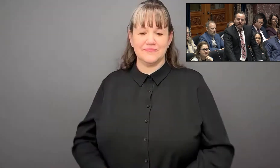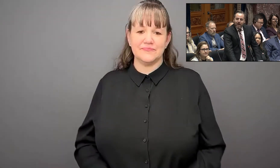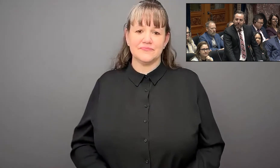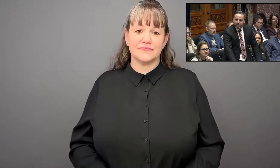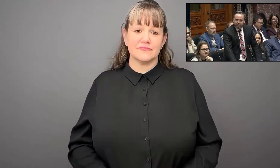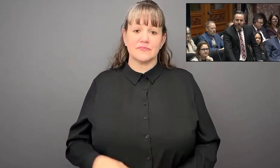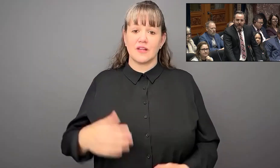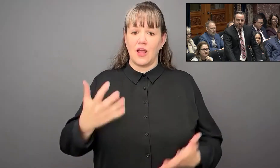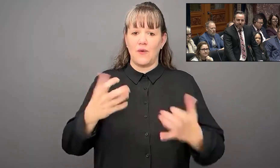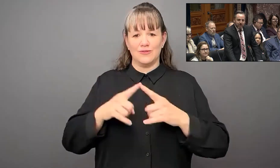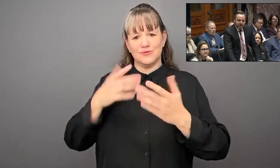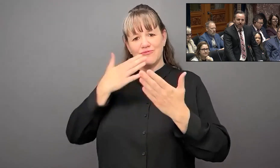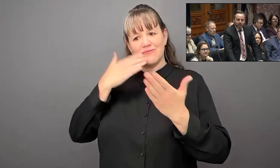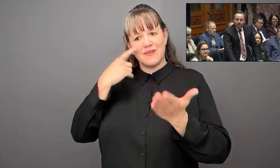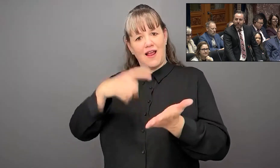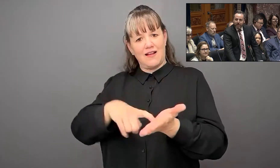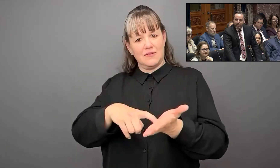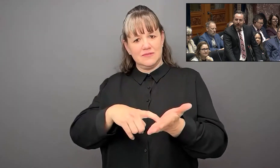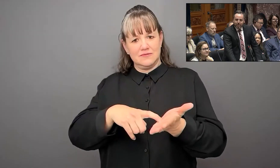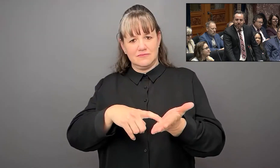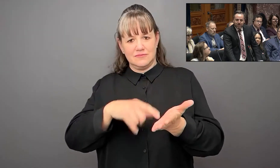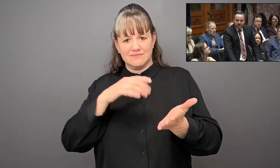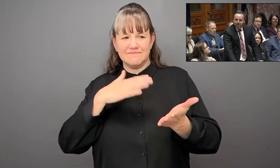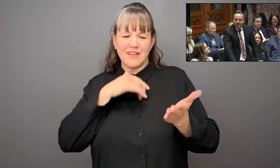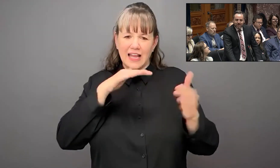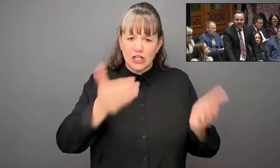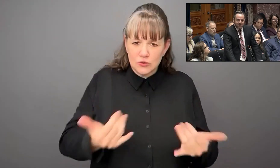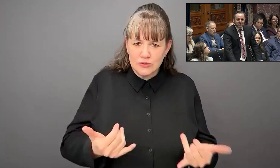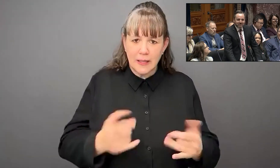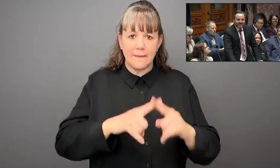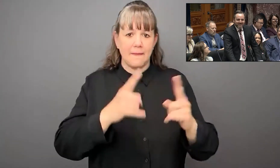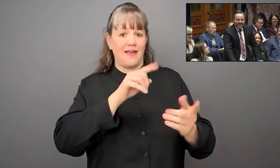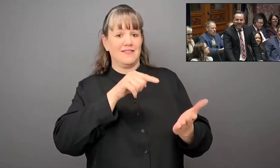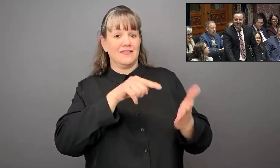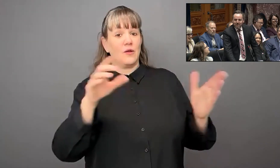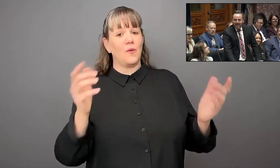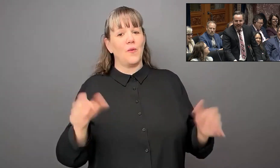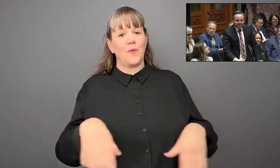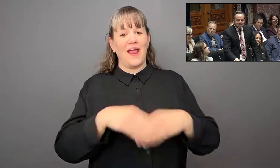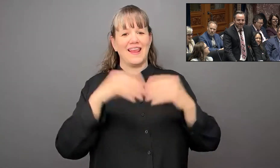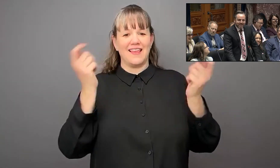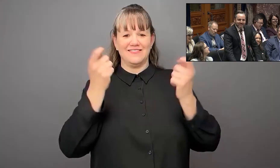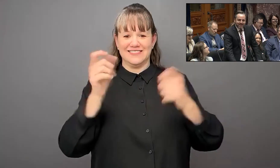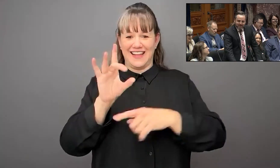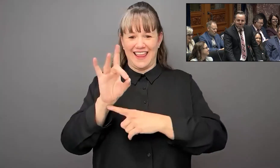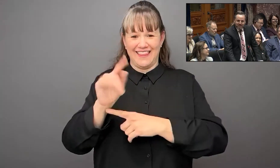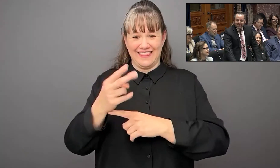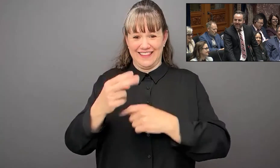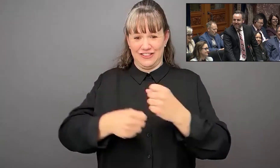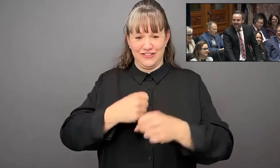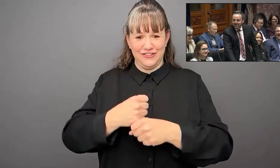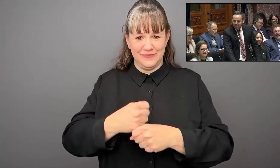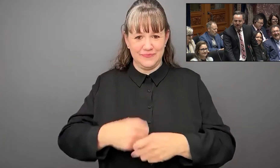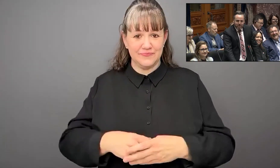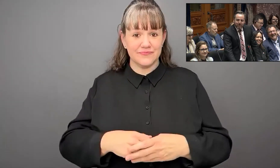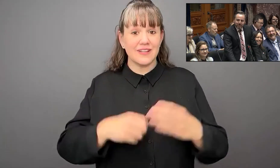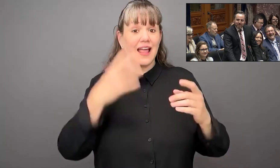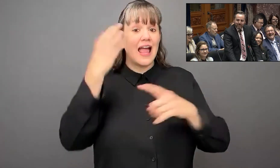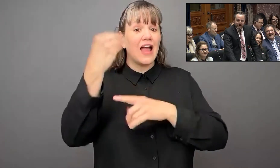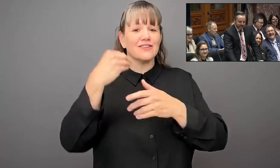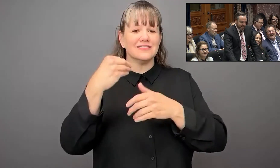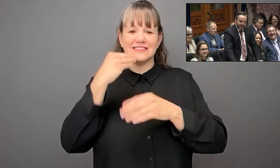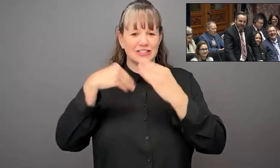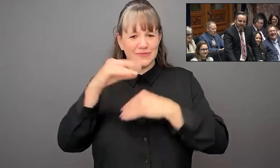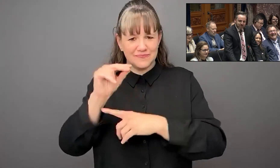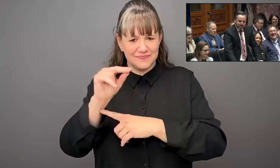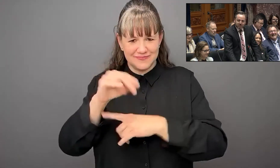8th wedding anniversary, and instead of taking her out for dinner, I'm going to be here in this house doing estimates and committee stage debate on Bill